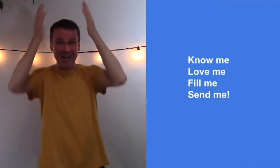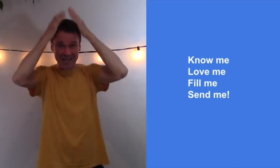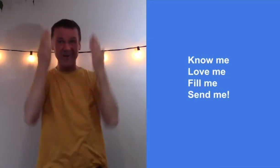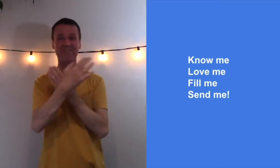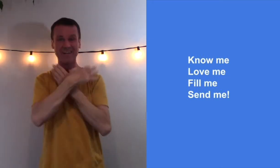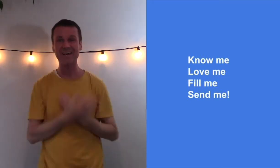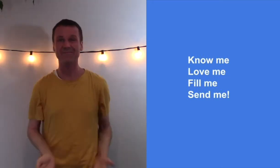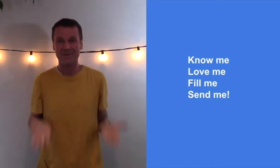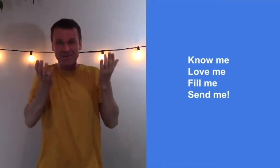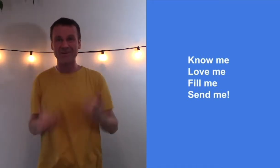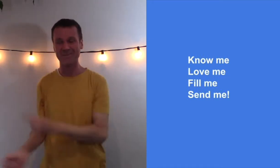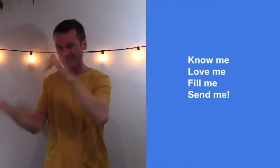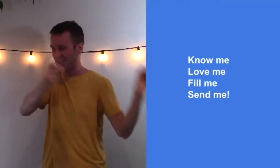Know me, love me, fill me, send me.